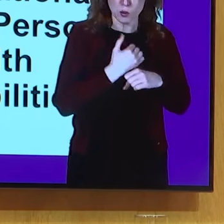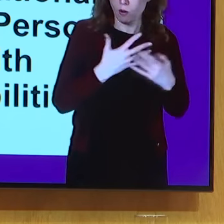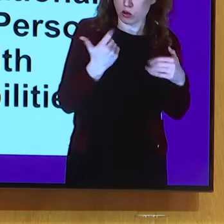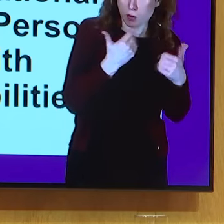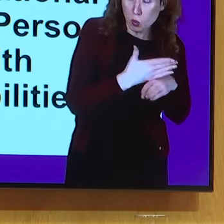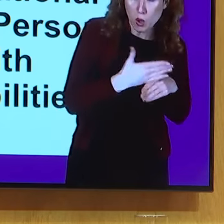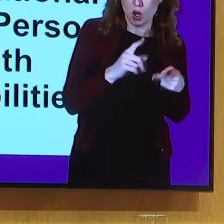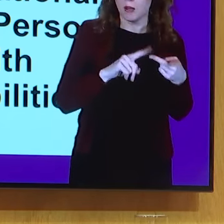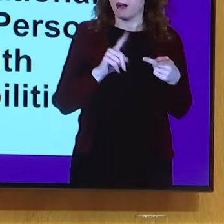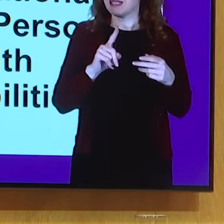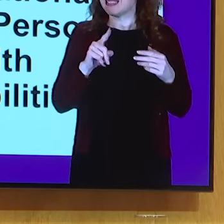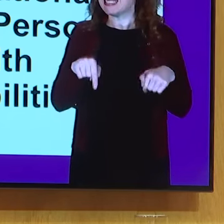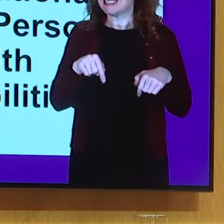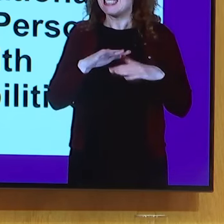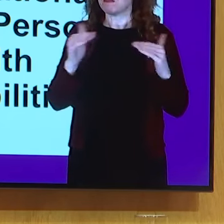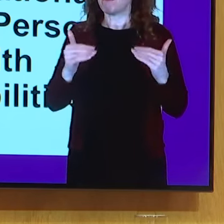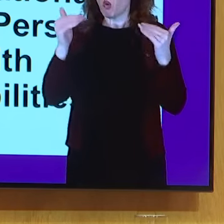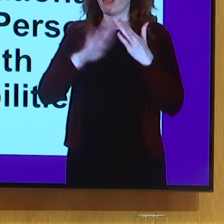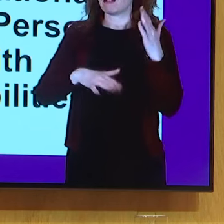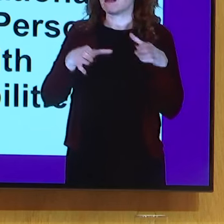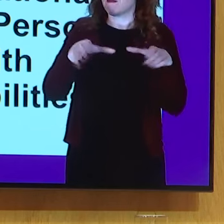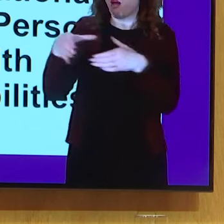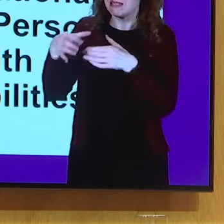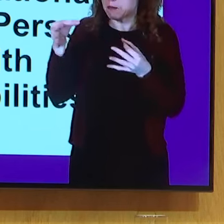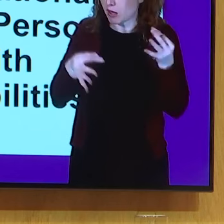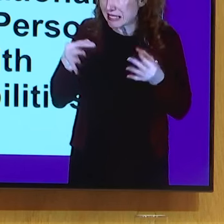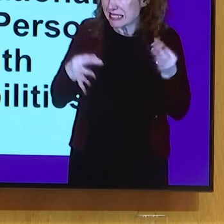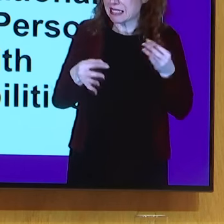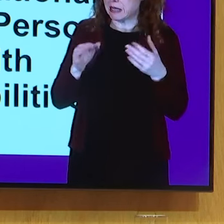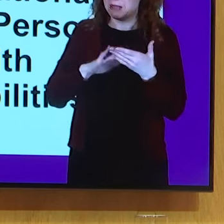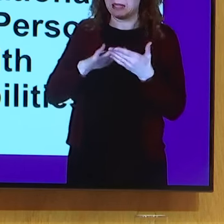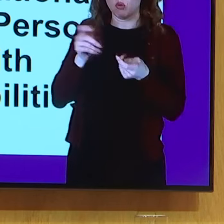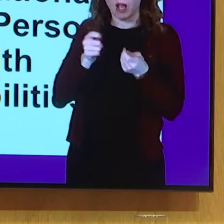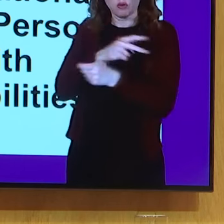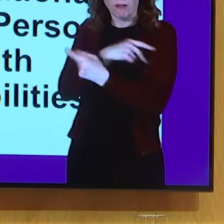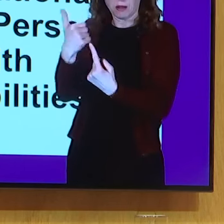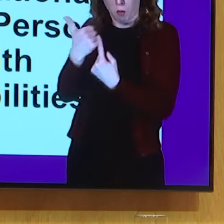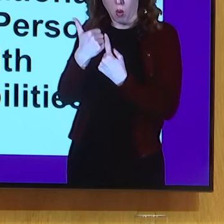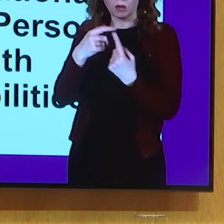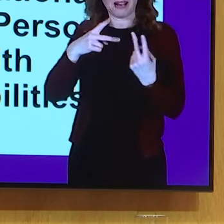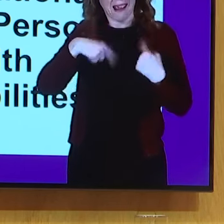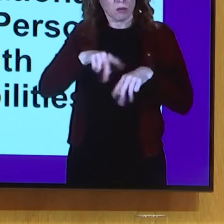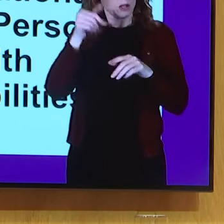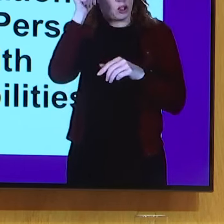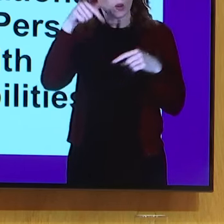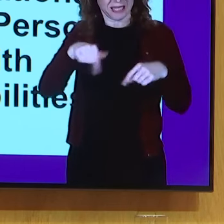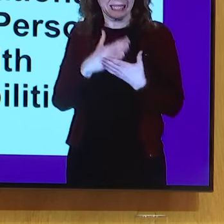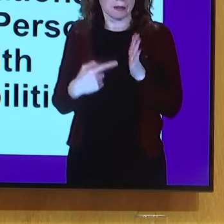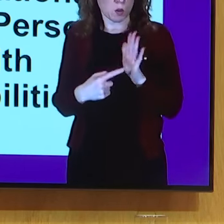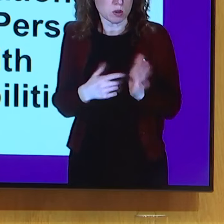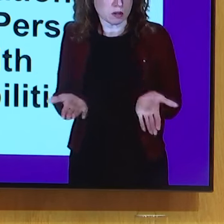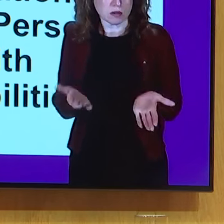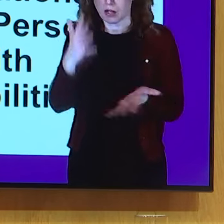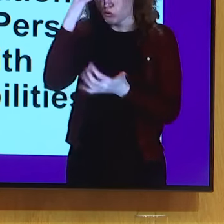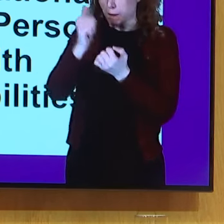it the highest office that this Parliament can have. And to give that to disabled people and to represent and to remember Disabled